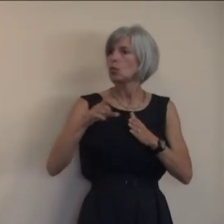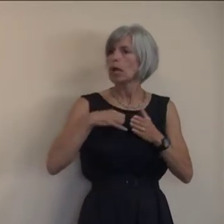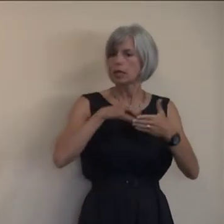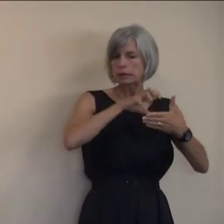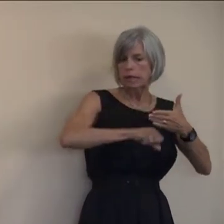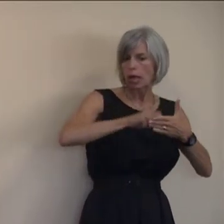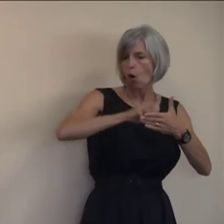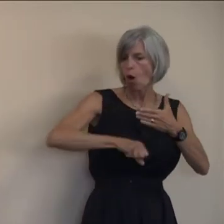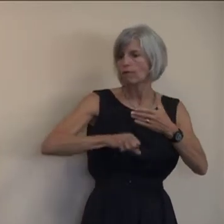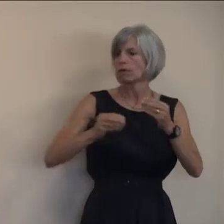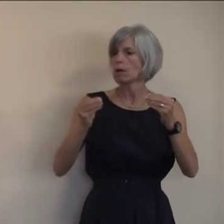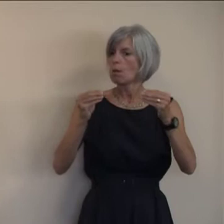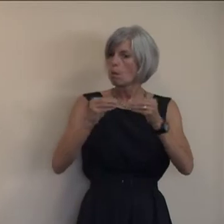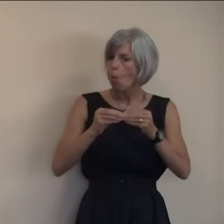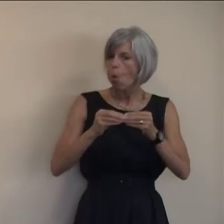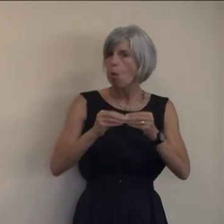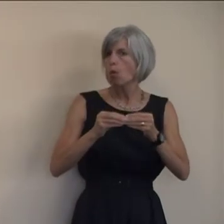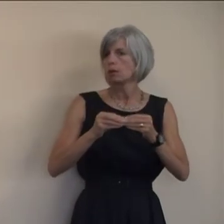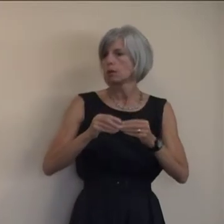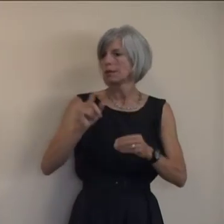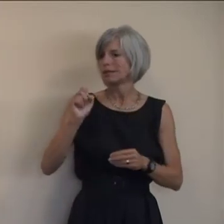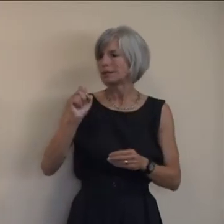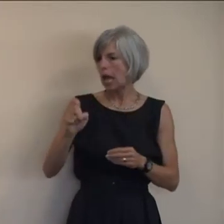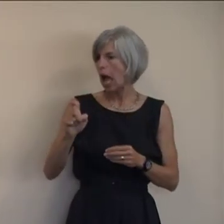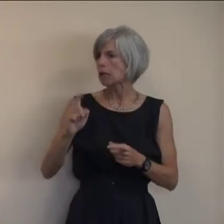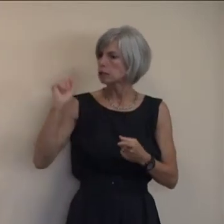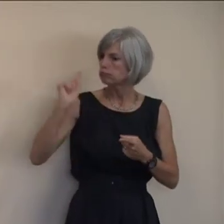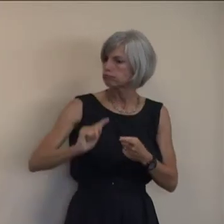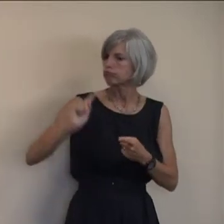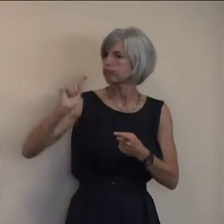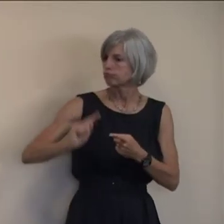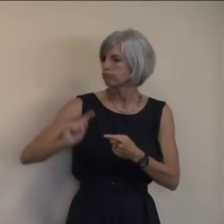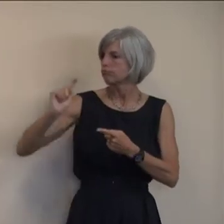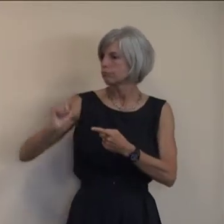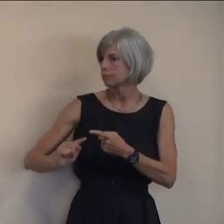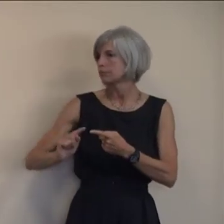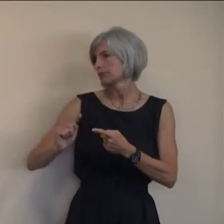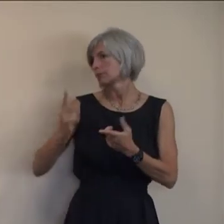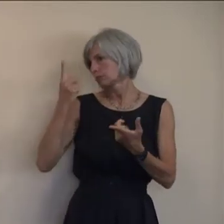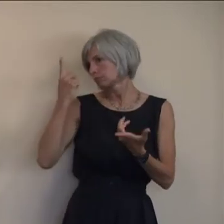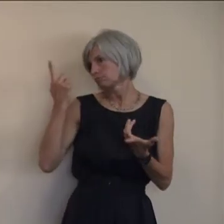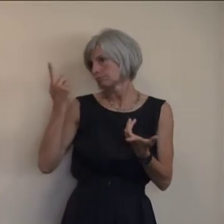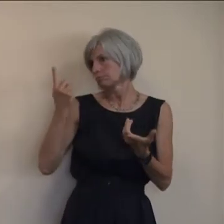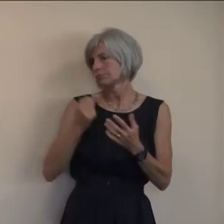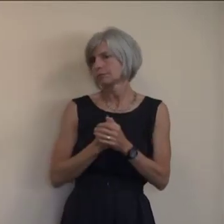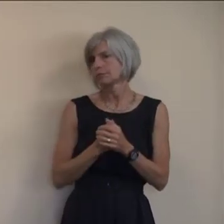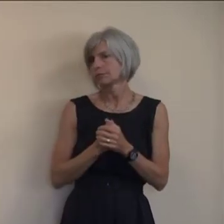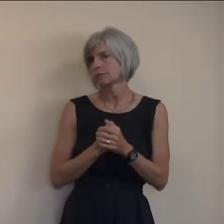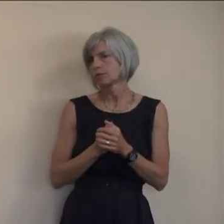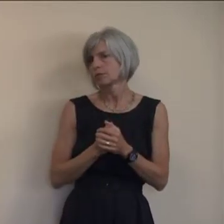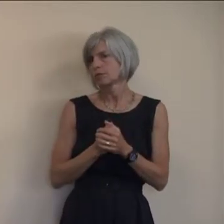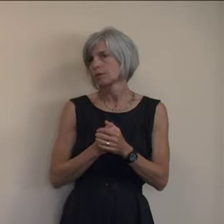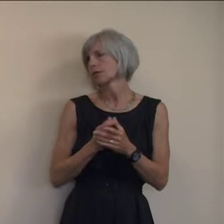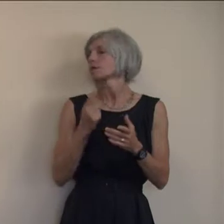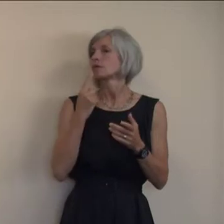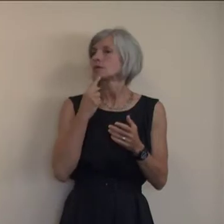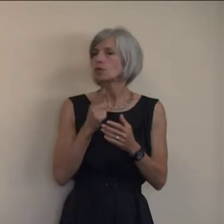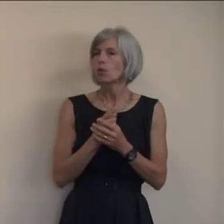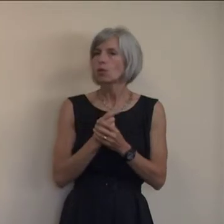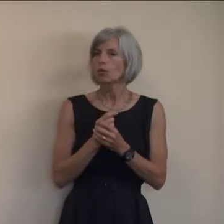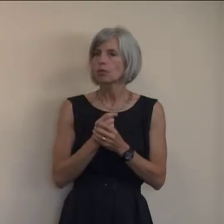get, that tax subsidy, it's figuratively as if the U.S. government writes you a check to subsidize your home